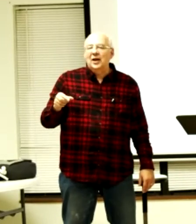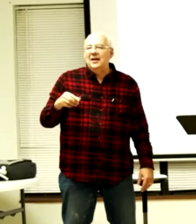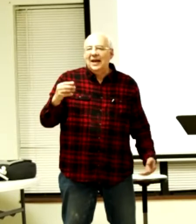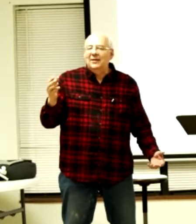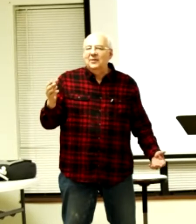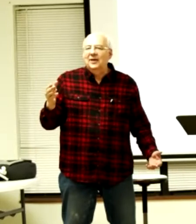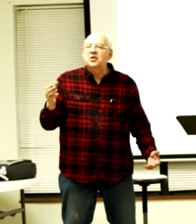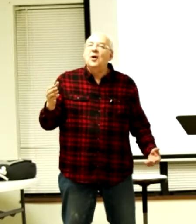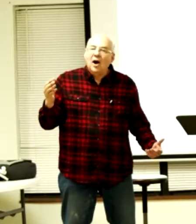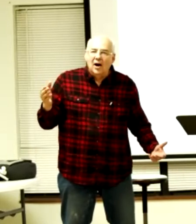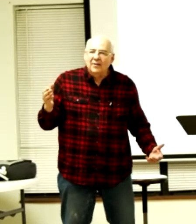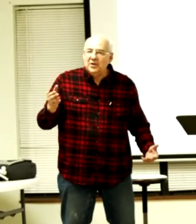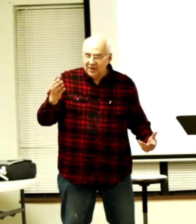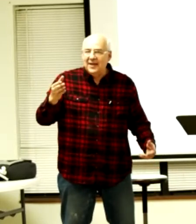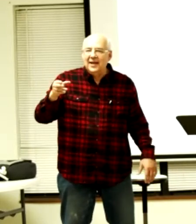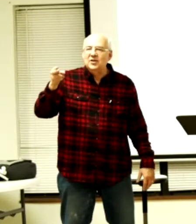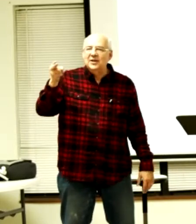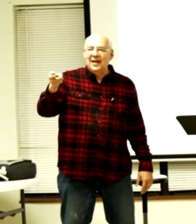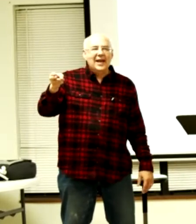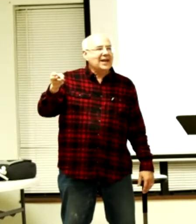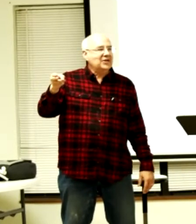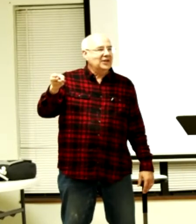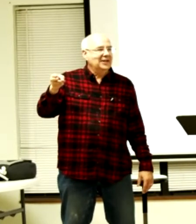Okay, now let's do hog, which is the H.